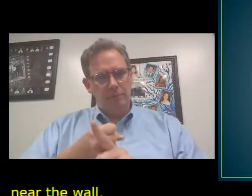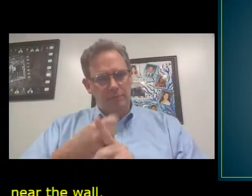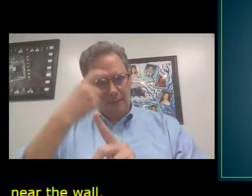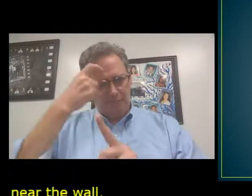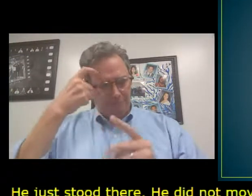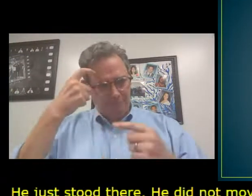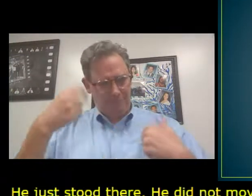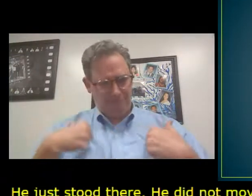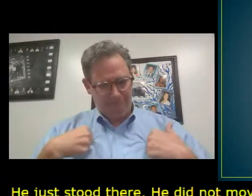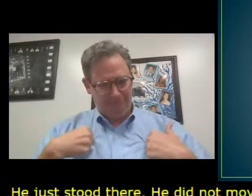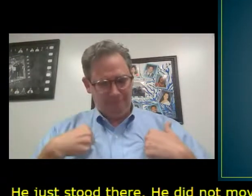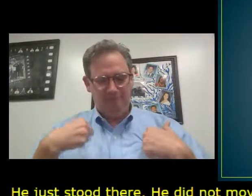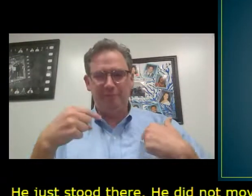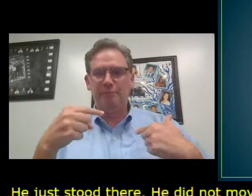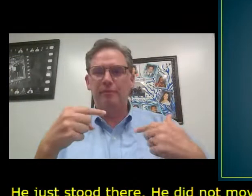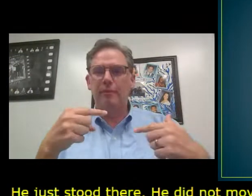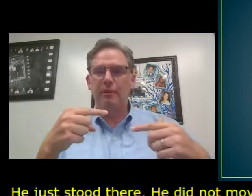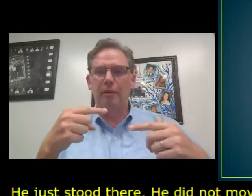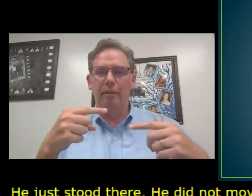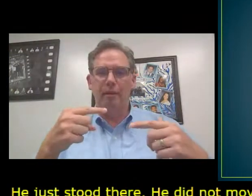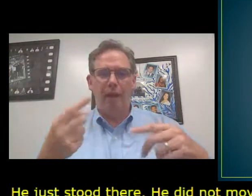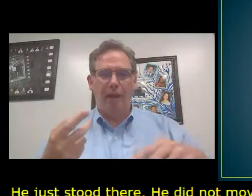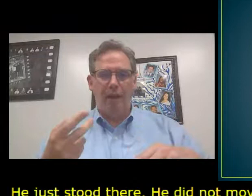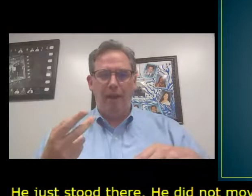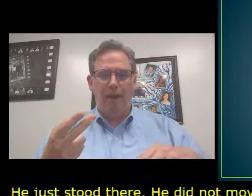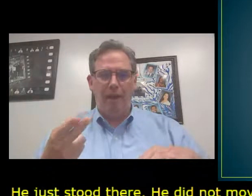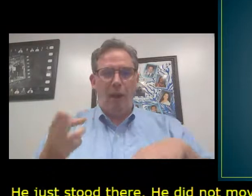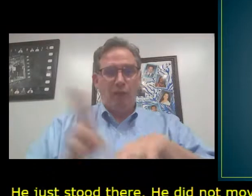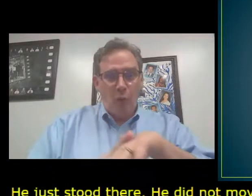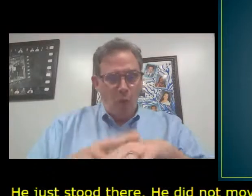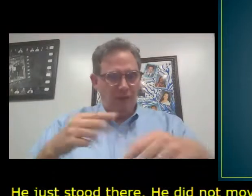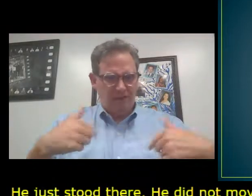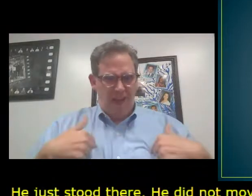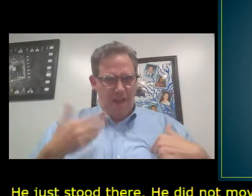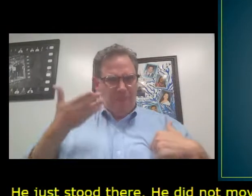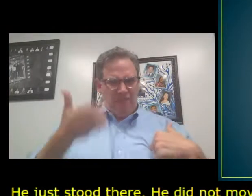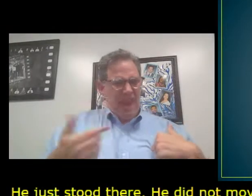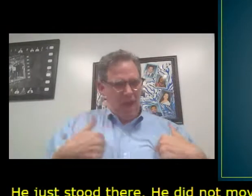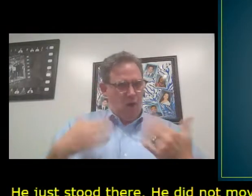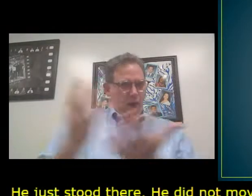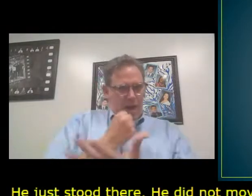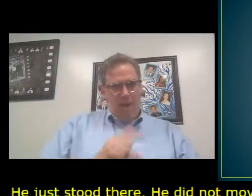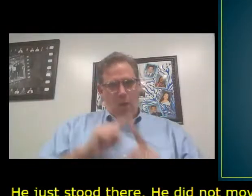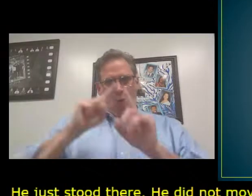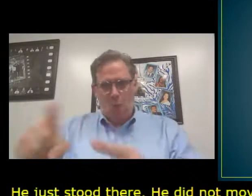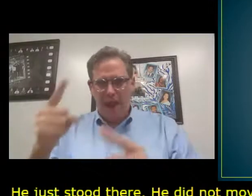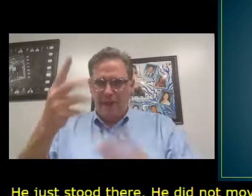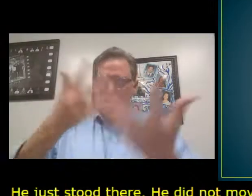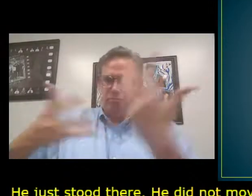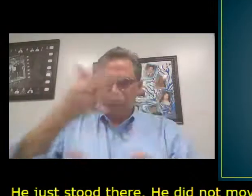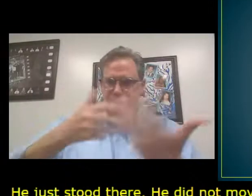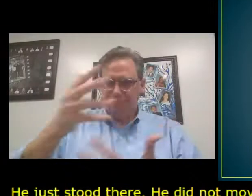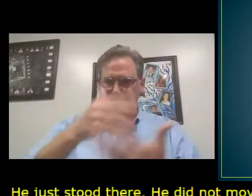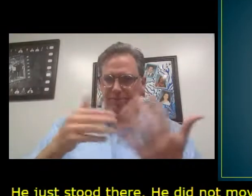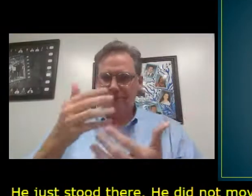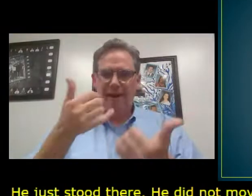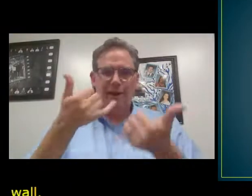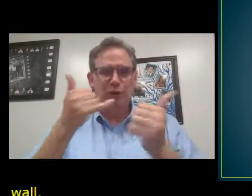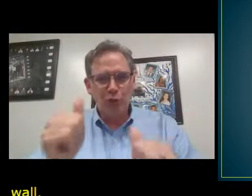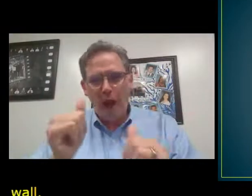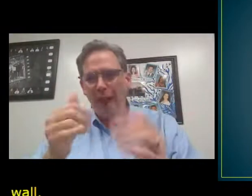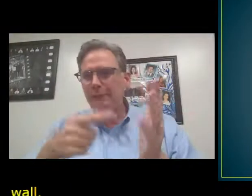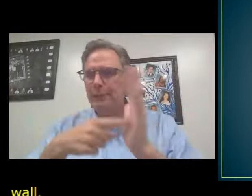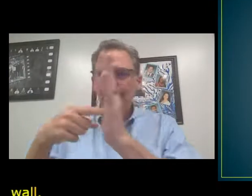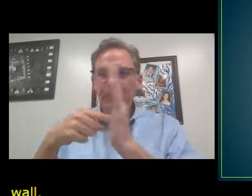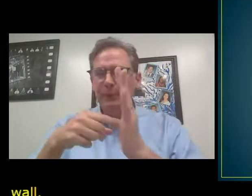And when I saw that, it really hit me. It had a huge impact on me. Of